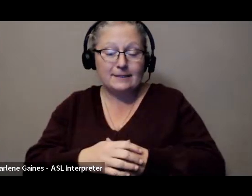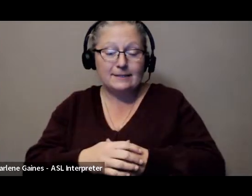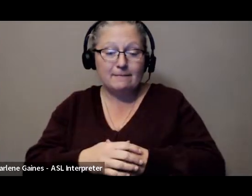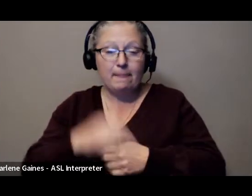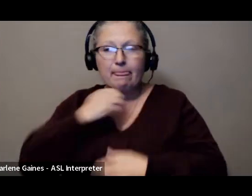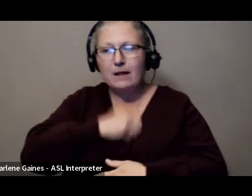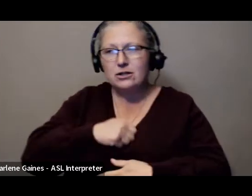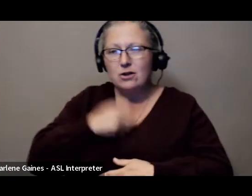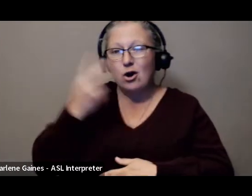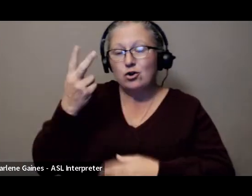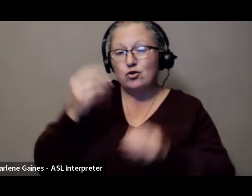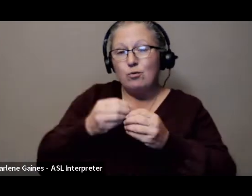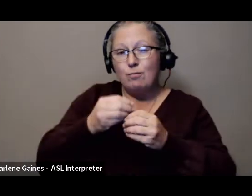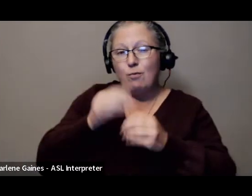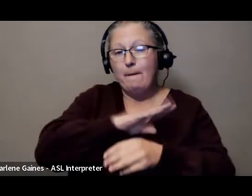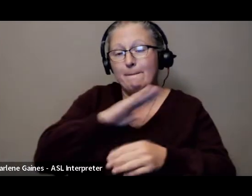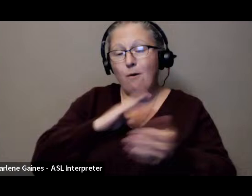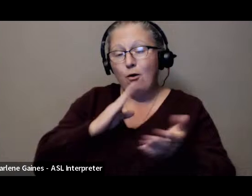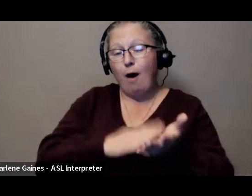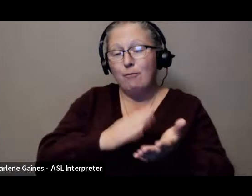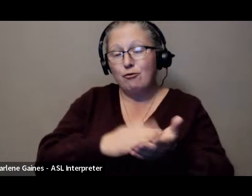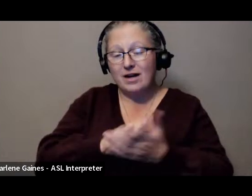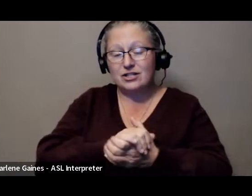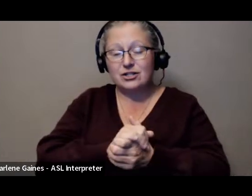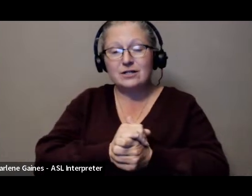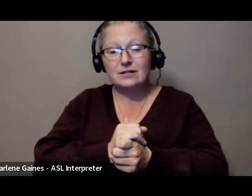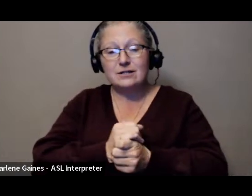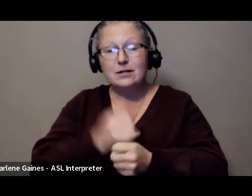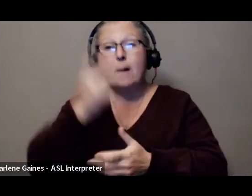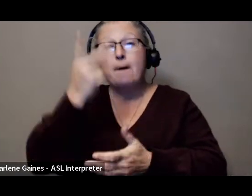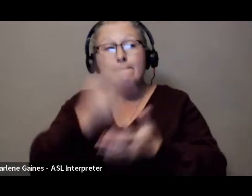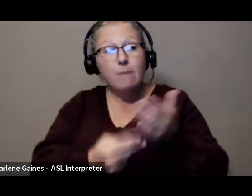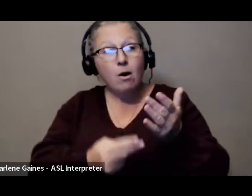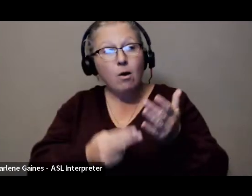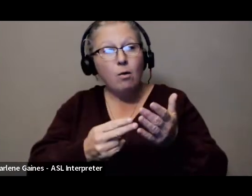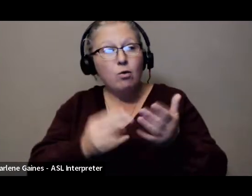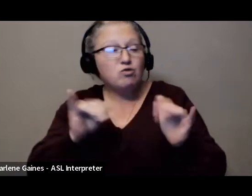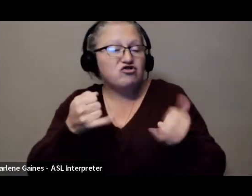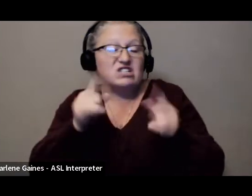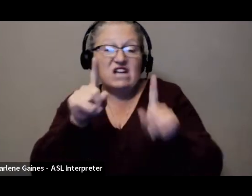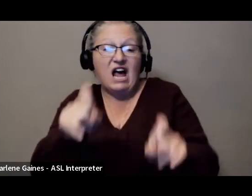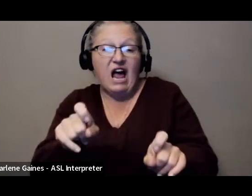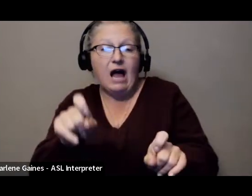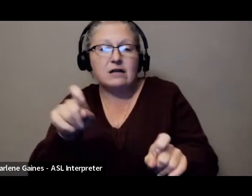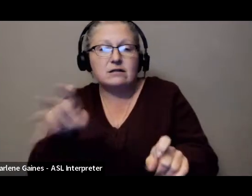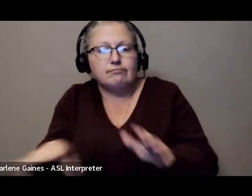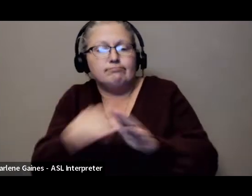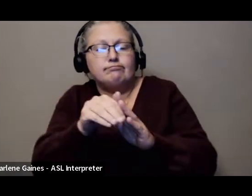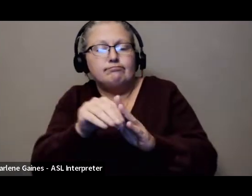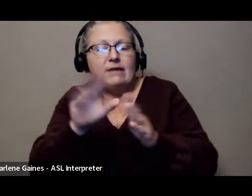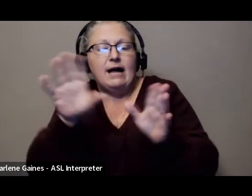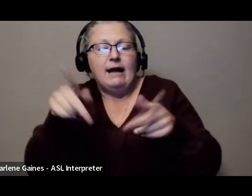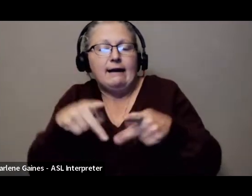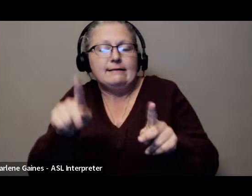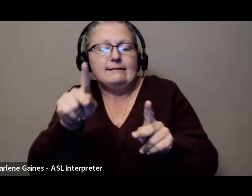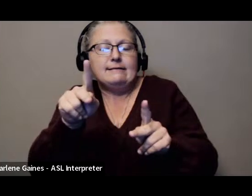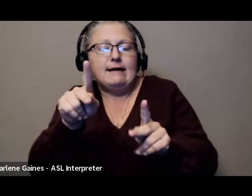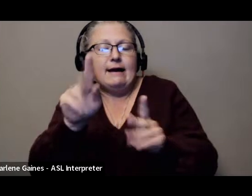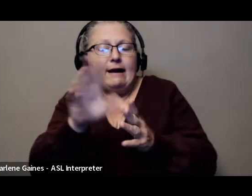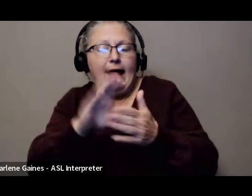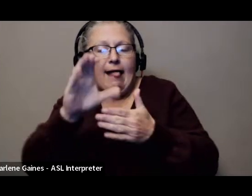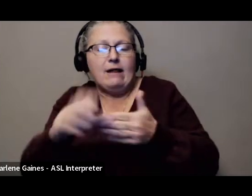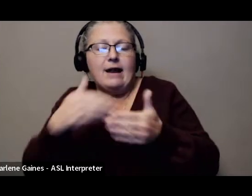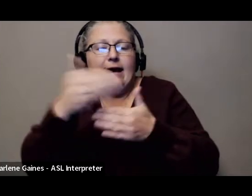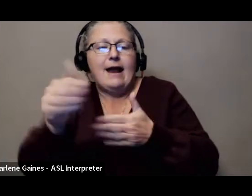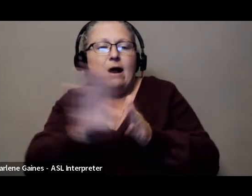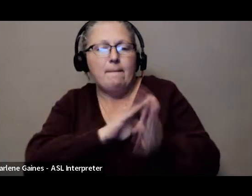Sorry, there's two more board Oh, operations. can we Both of table- those, all we're asking is that they go on to consent calendar Great, next, let's move them to next board consent. meeting.